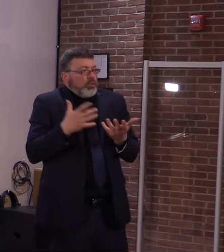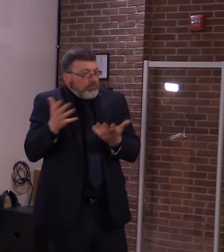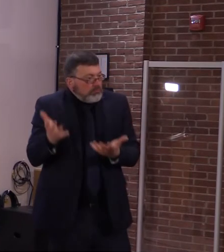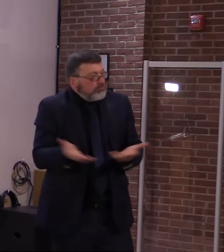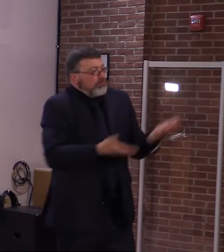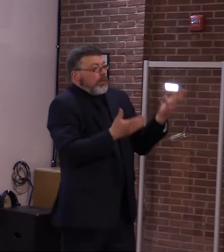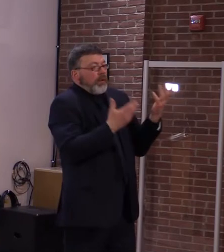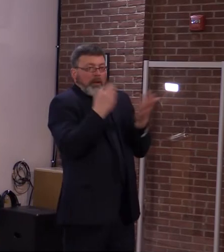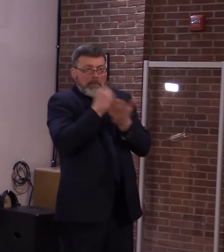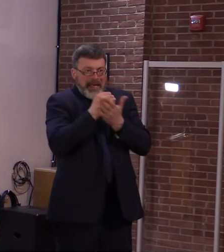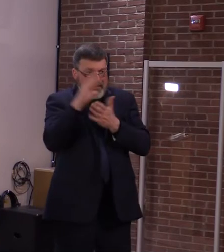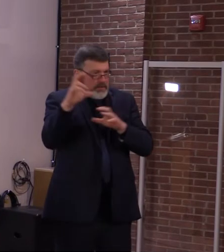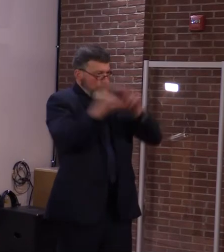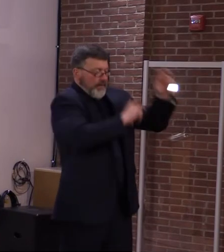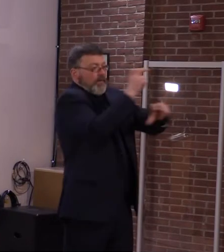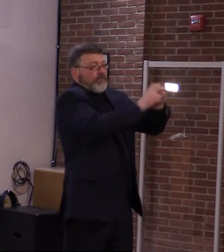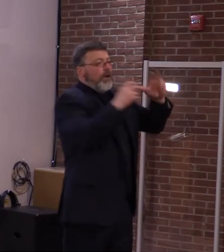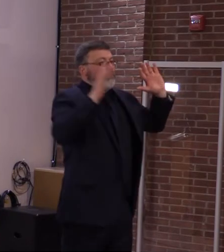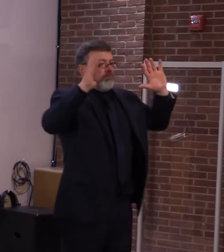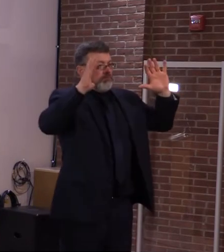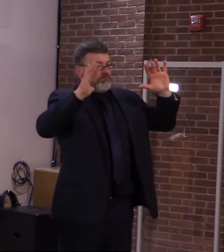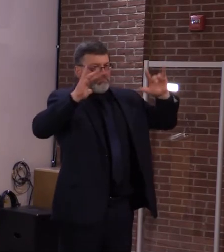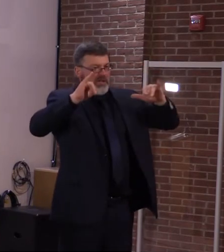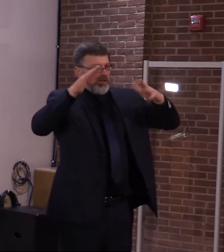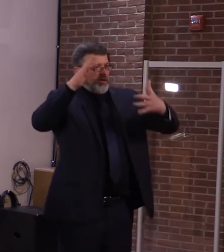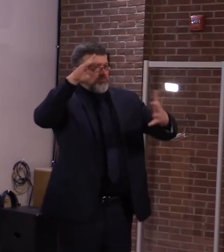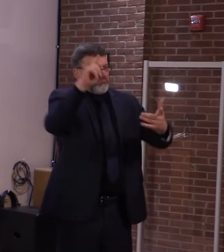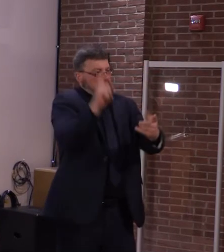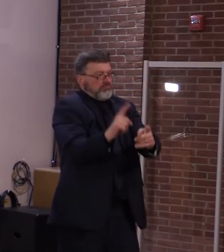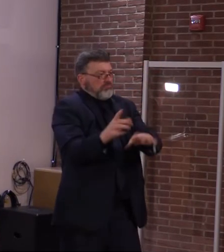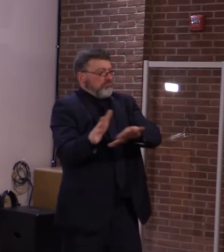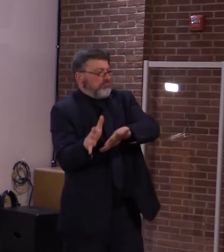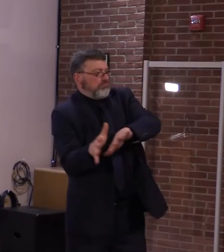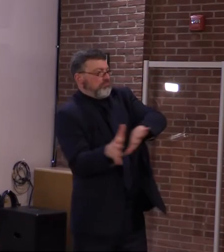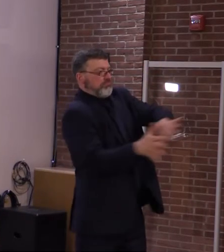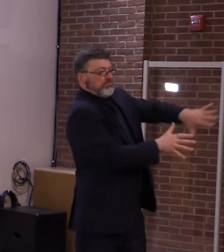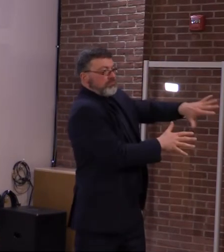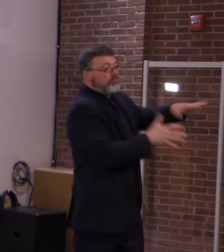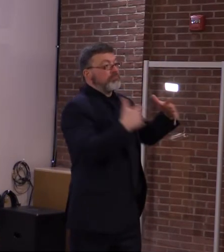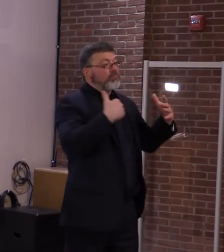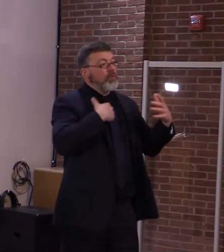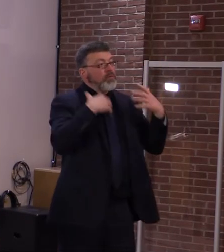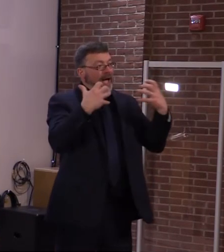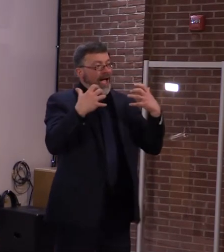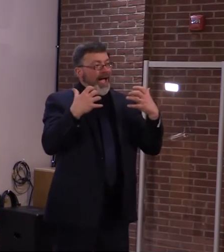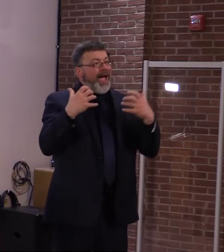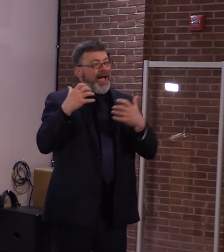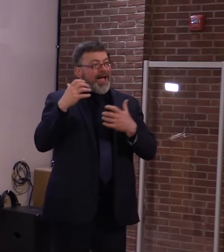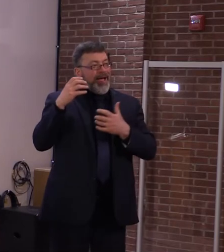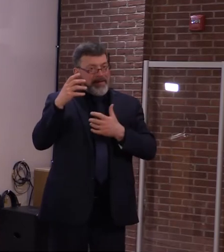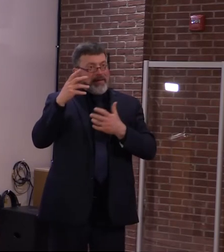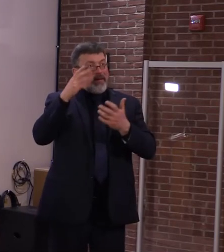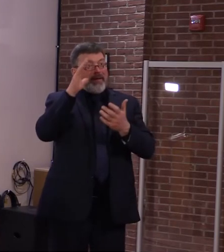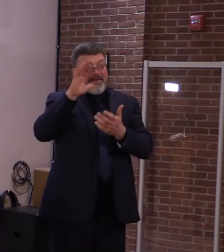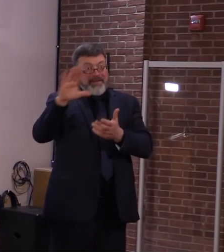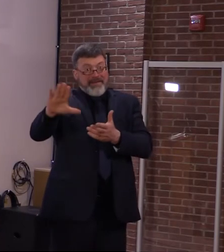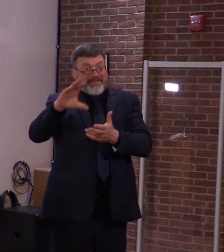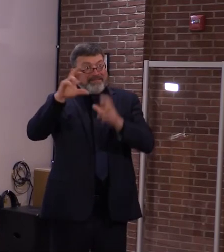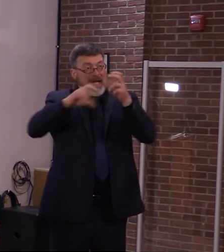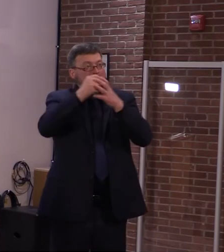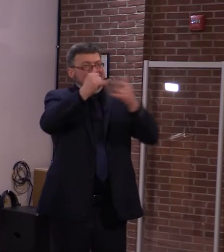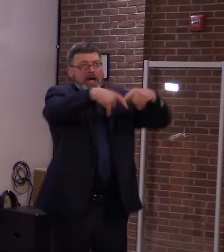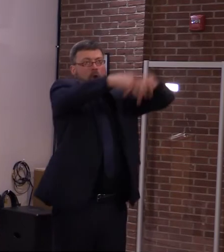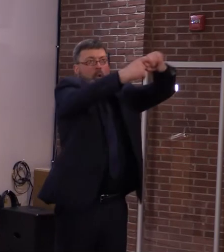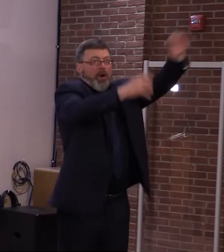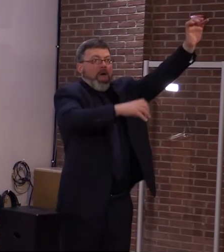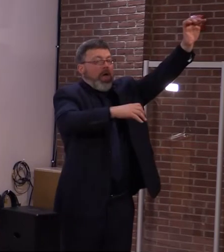programs. They're at this point, waiting for the investment returns to come in, and they're repaying their investors, and they're waiting for their